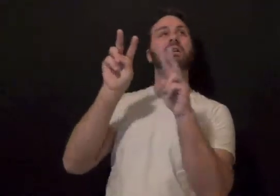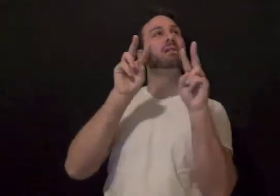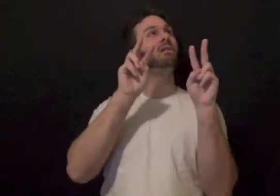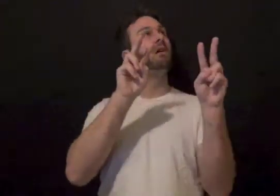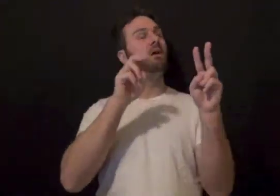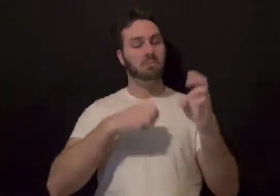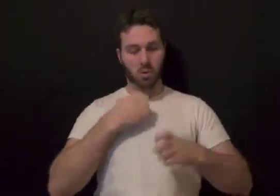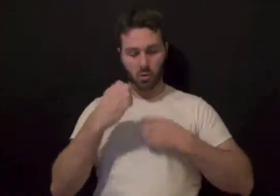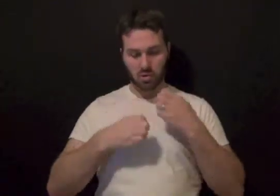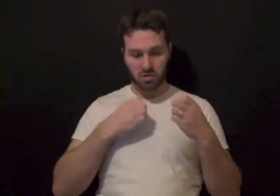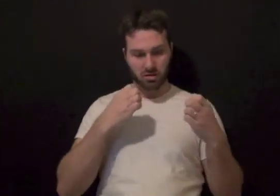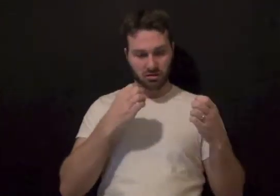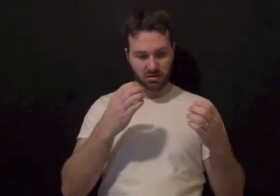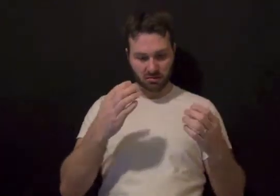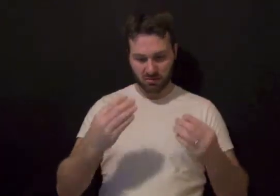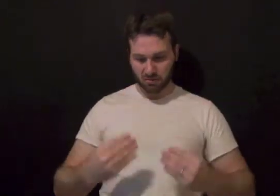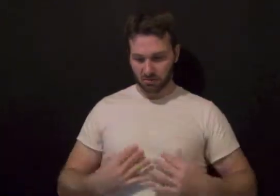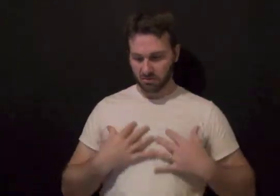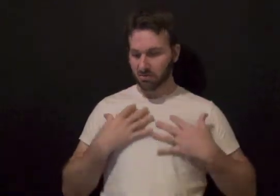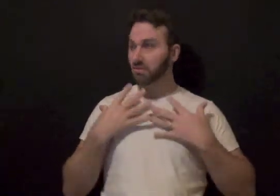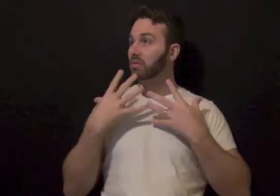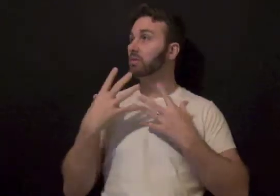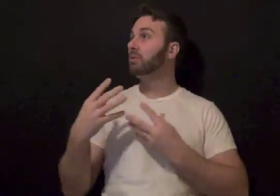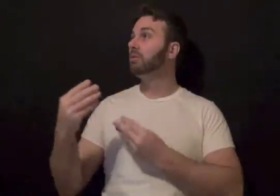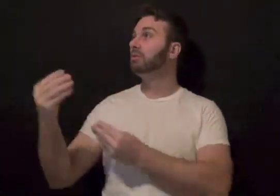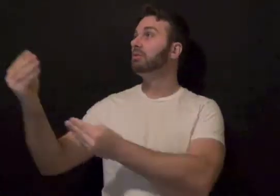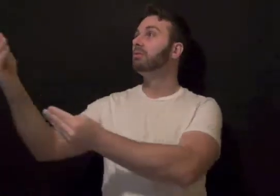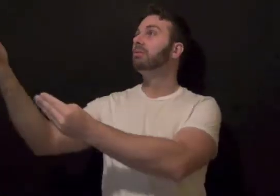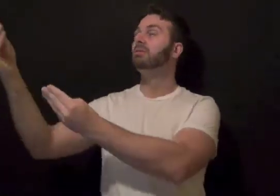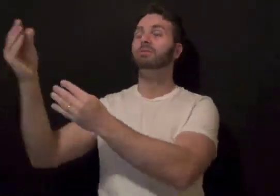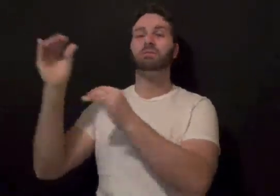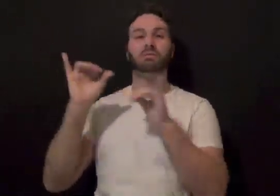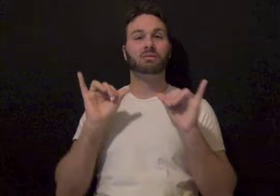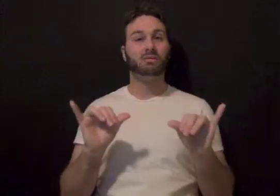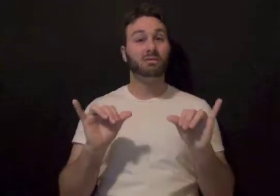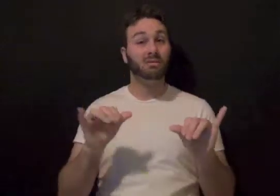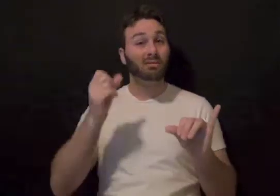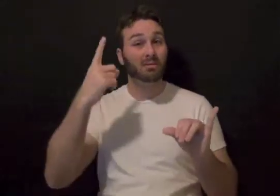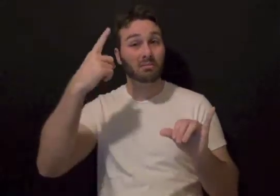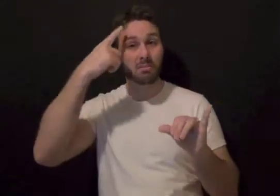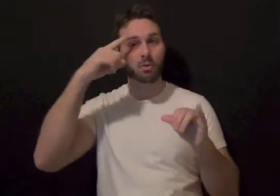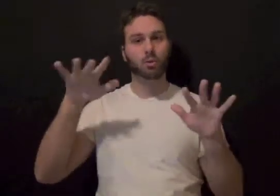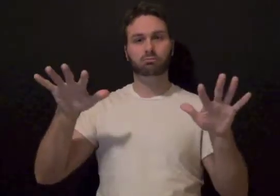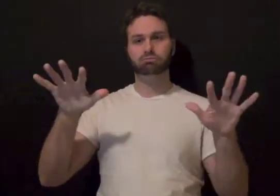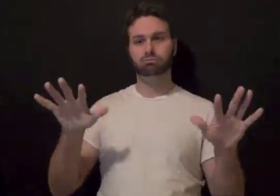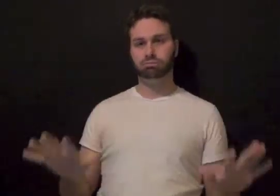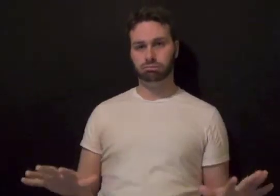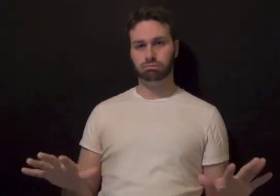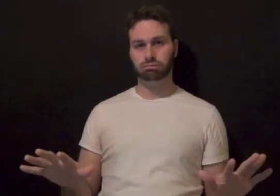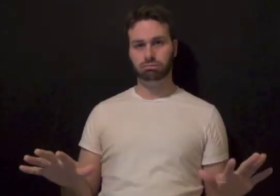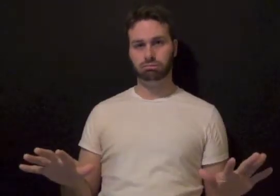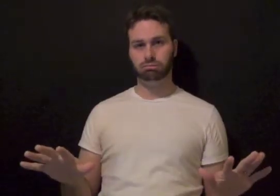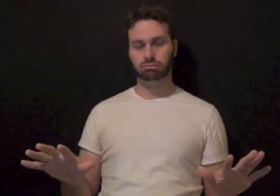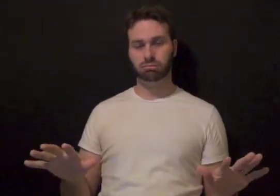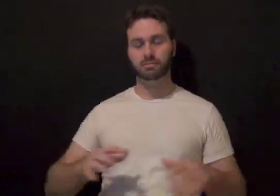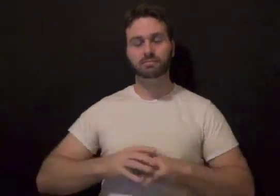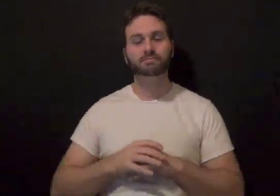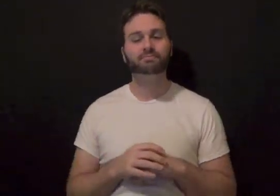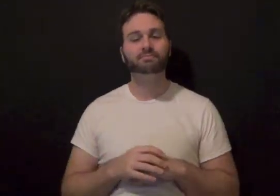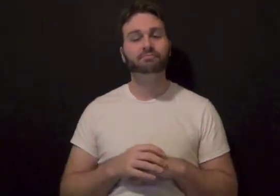with a relaxed, focused mind. So for example, right now, if I focus too much